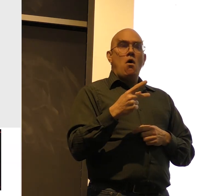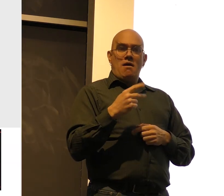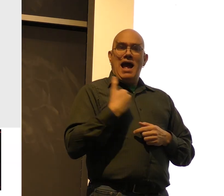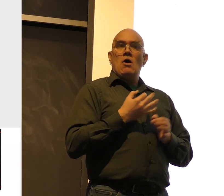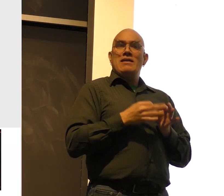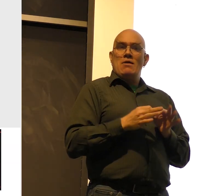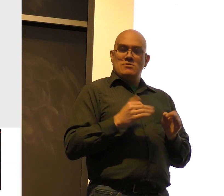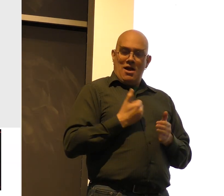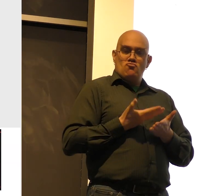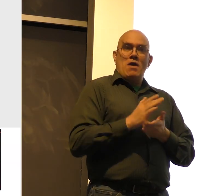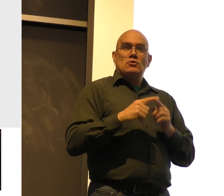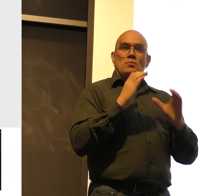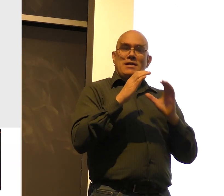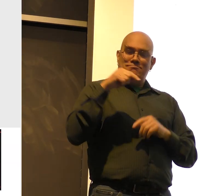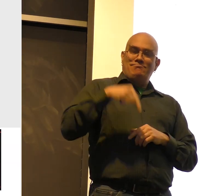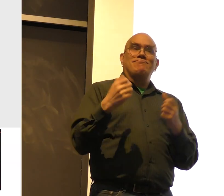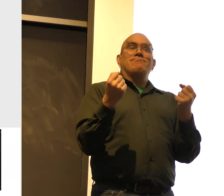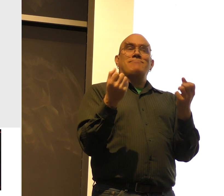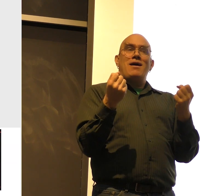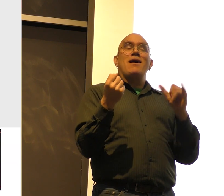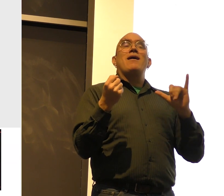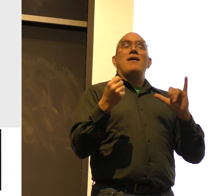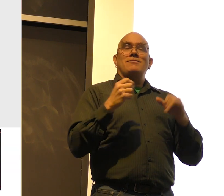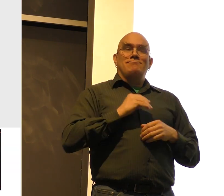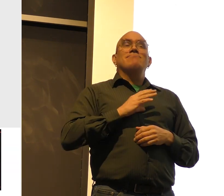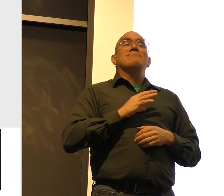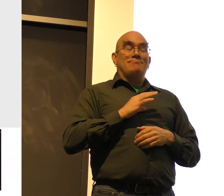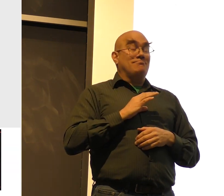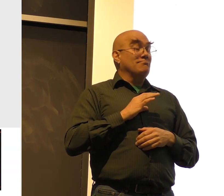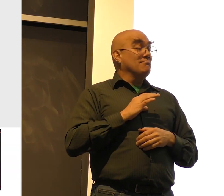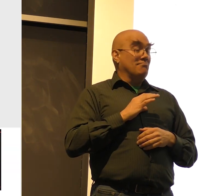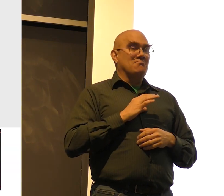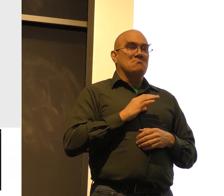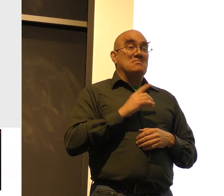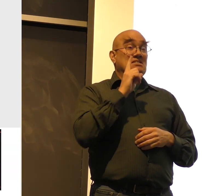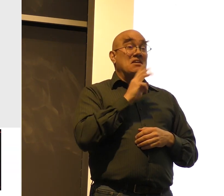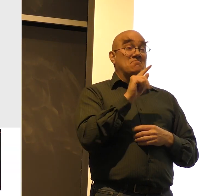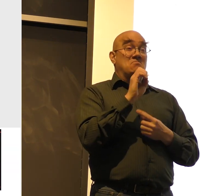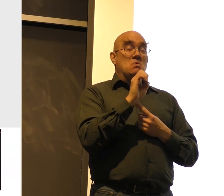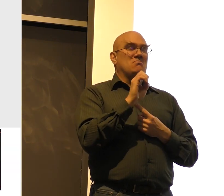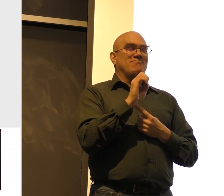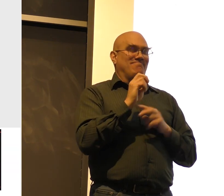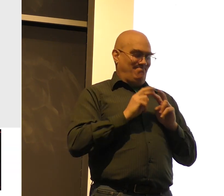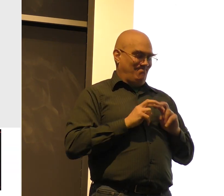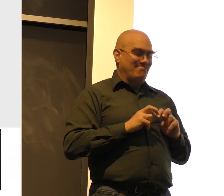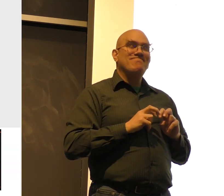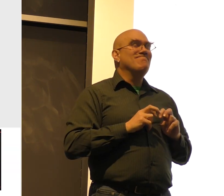ASL became in vogue again. We had our right to communicate using our natural language and felt very good about it. And so deaf